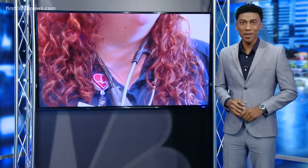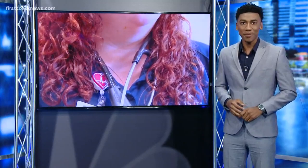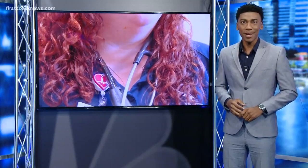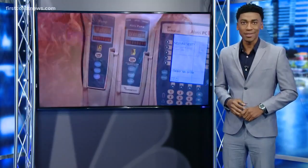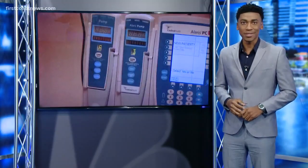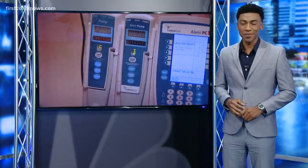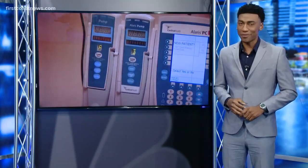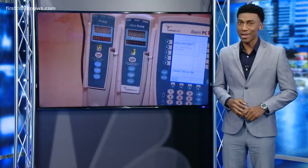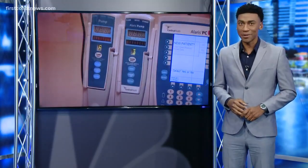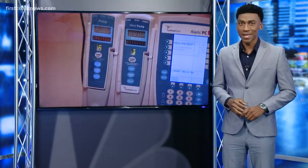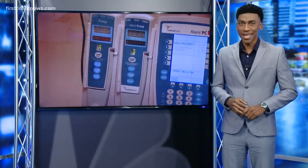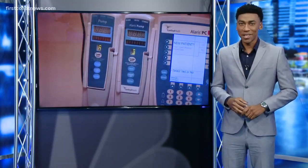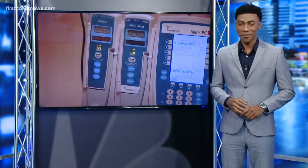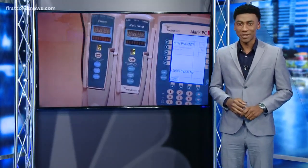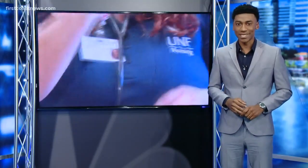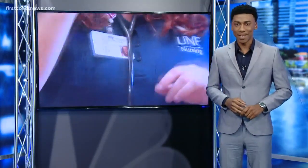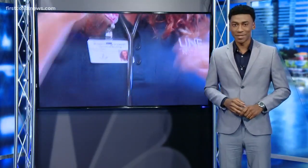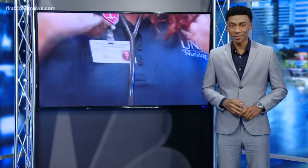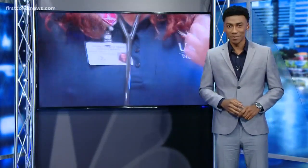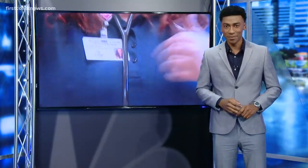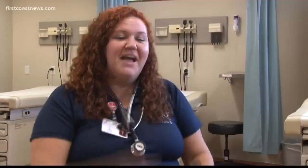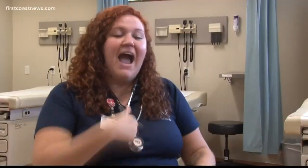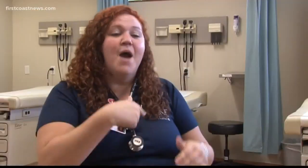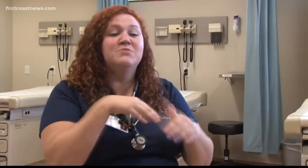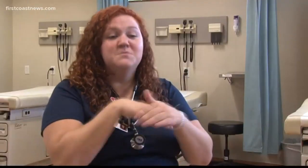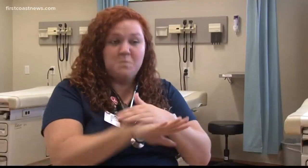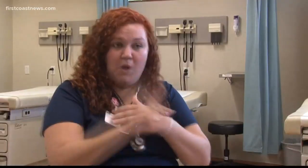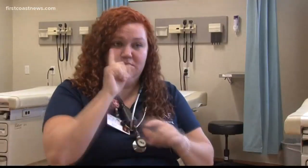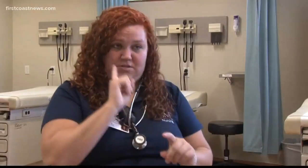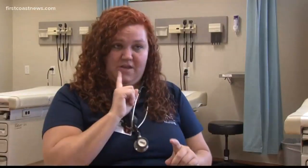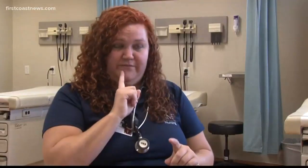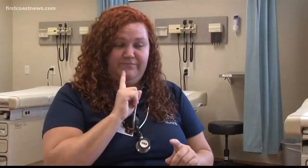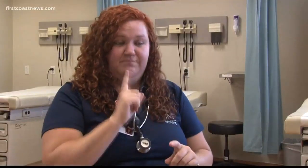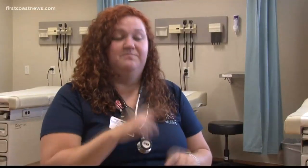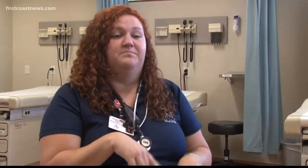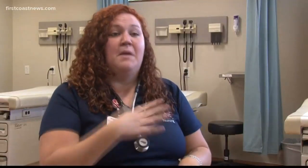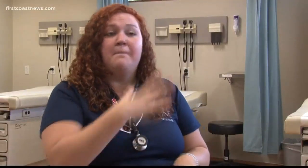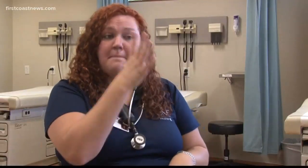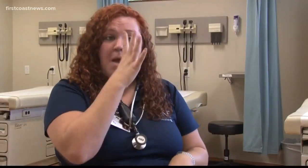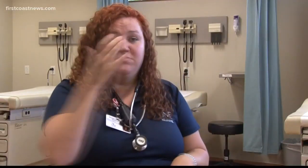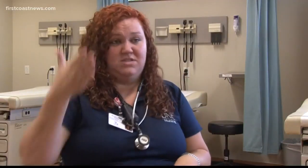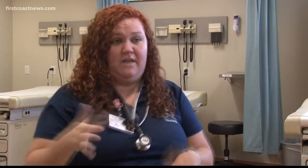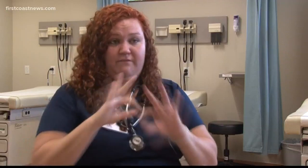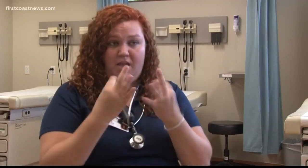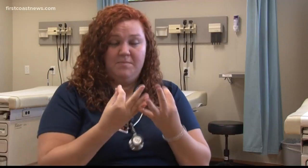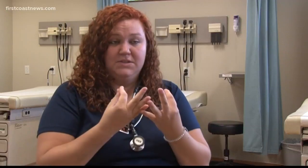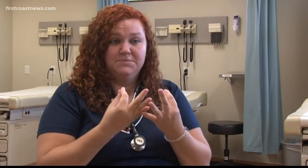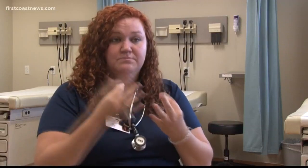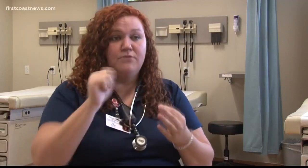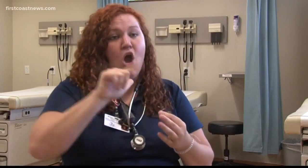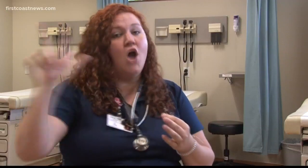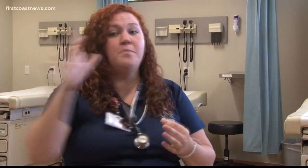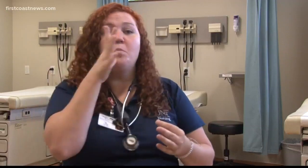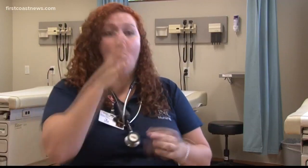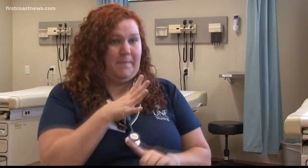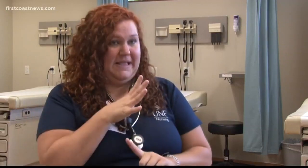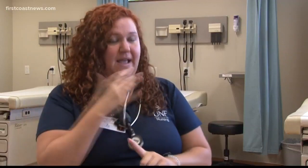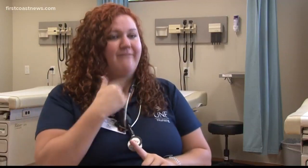for others to follow in her footsteps. So I was born deaf. My mom's side of the family, all the